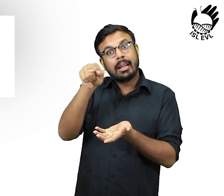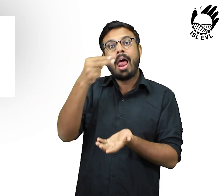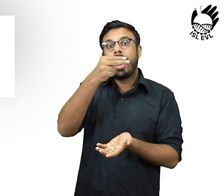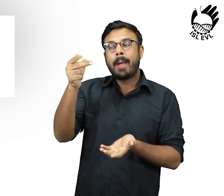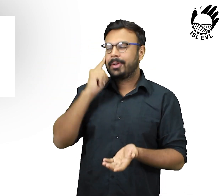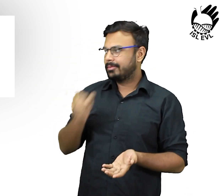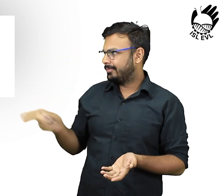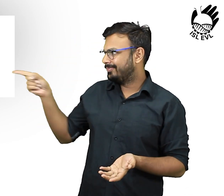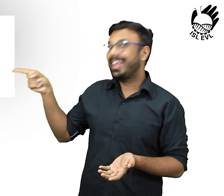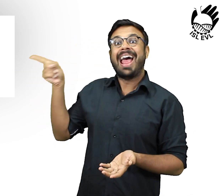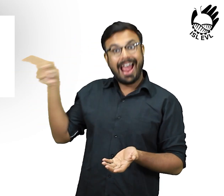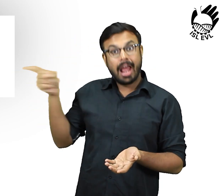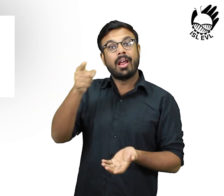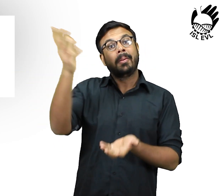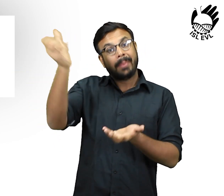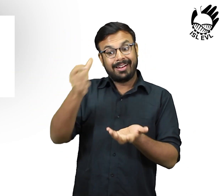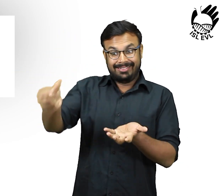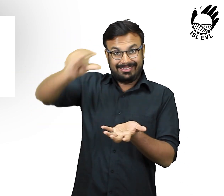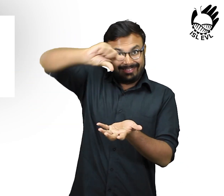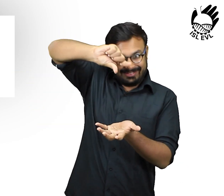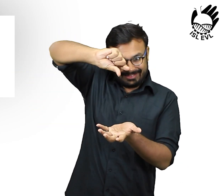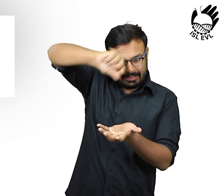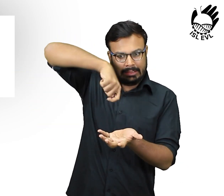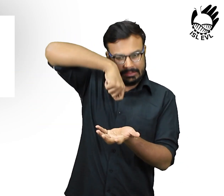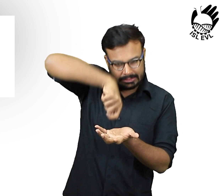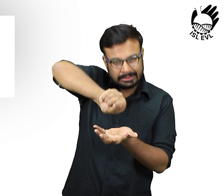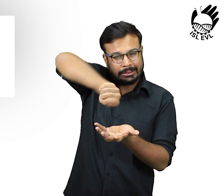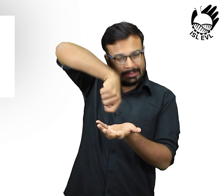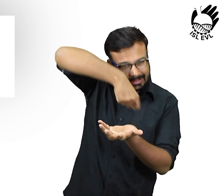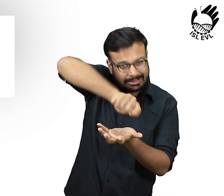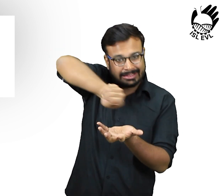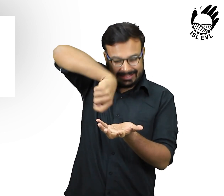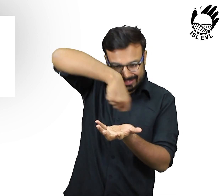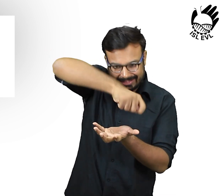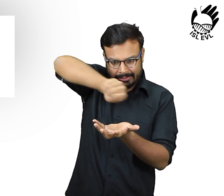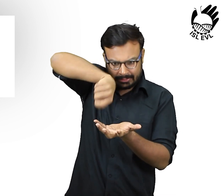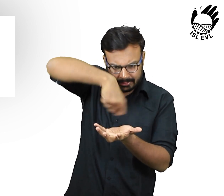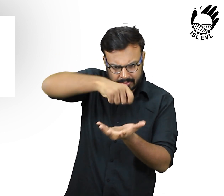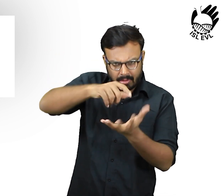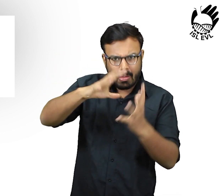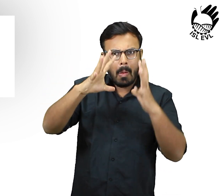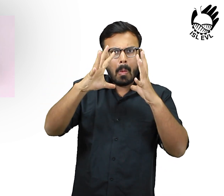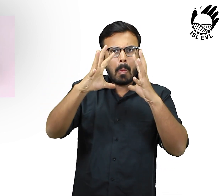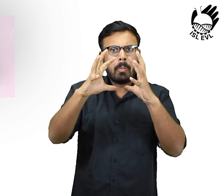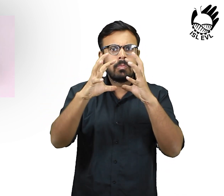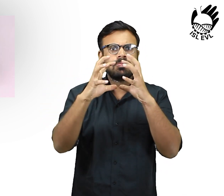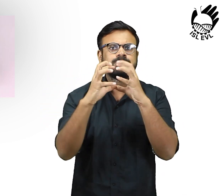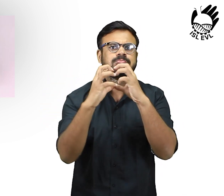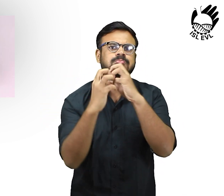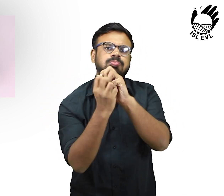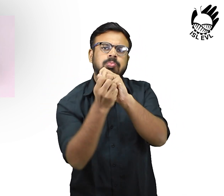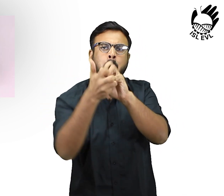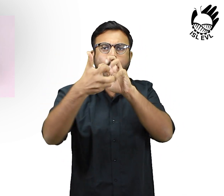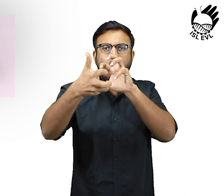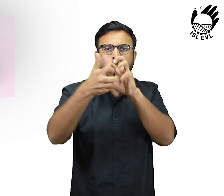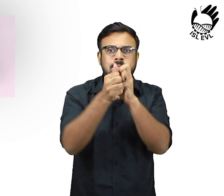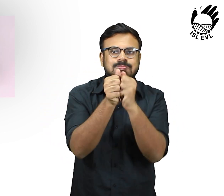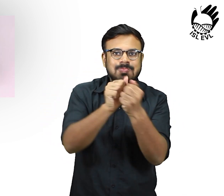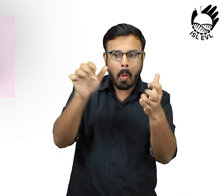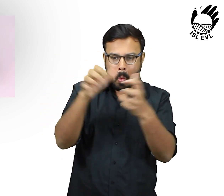Next, add the concentrated borax solution drop by drop while stirring